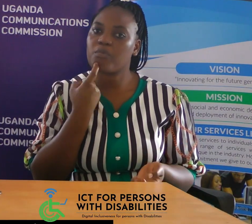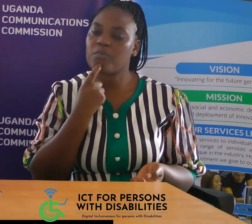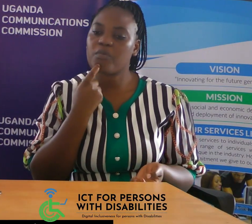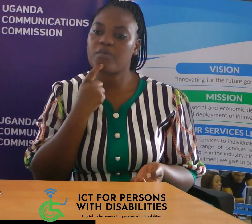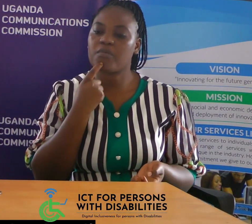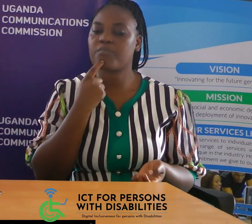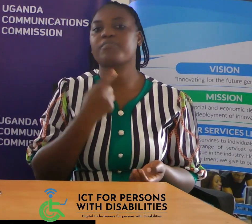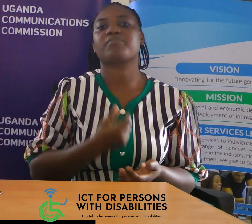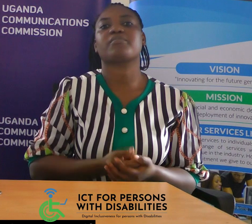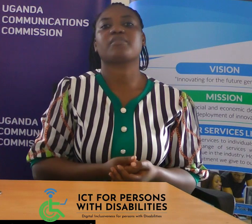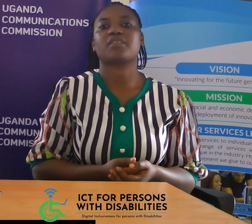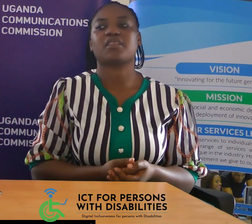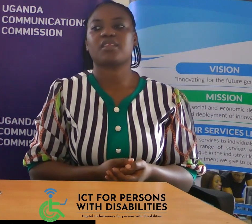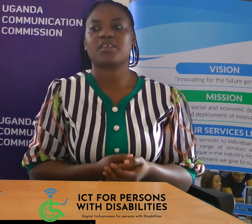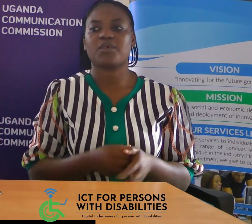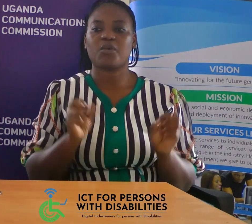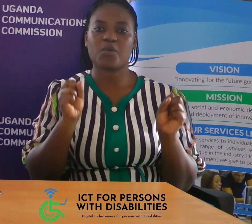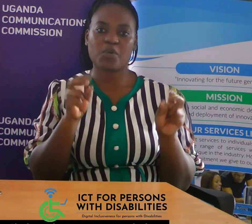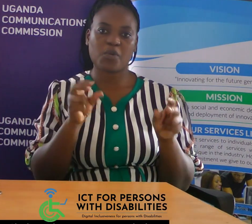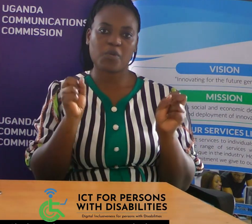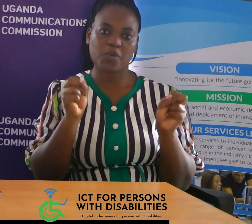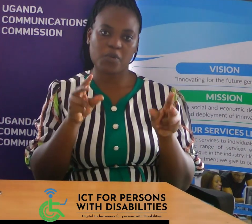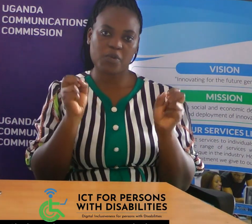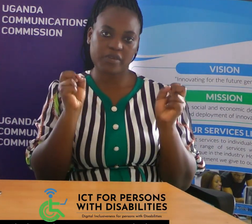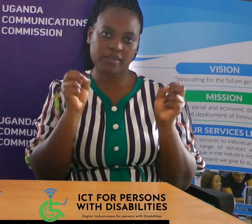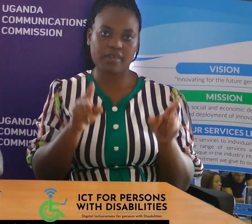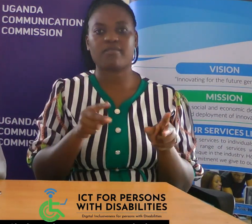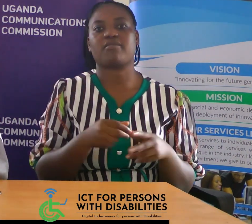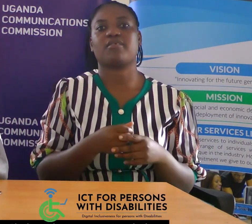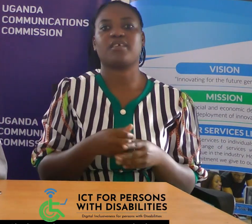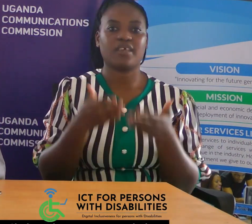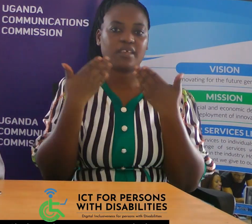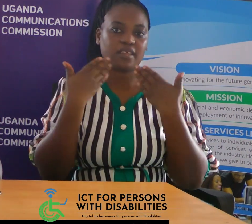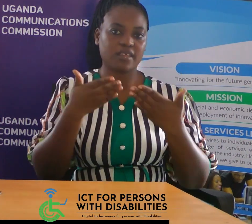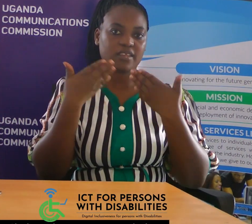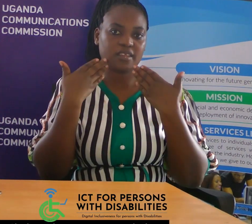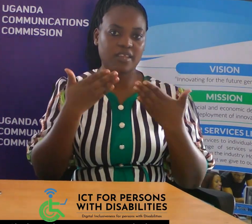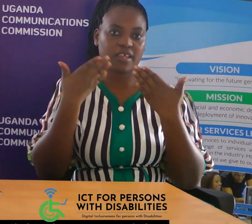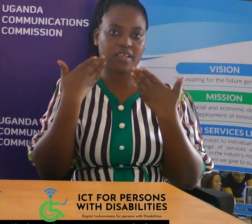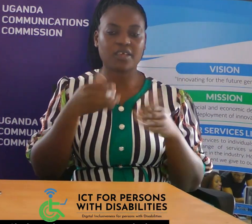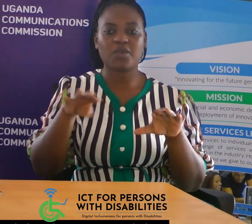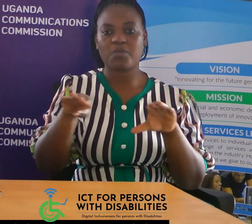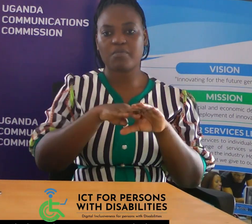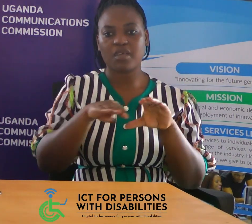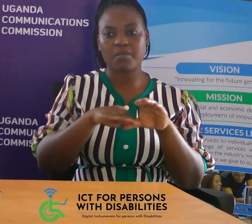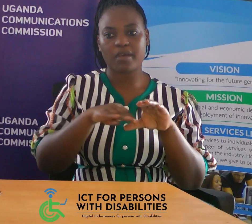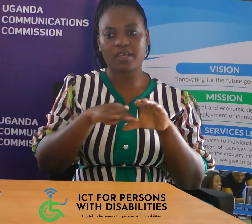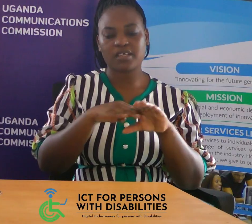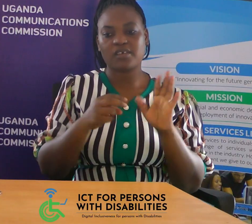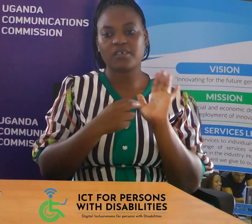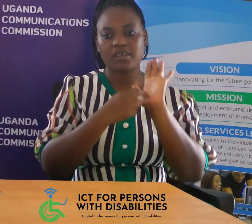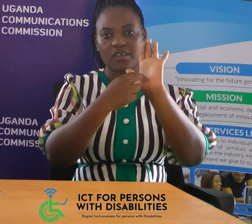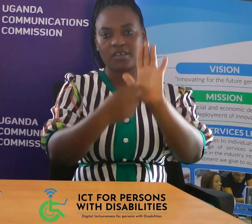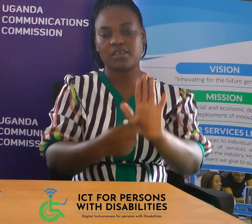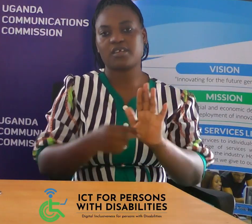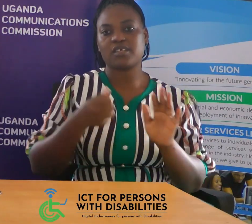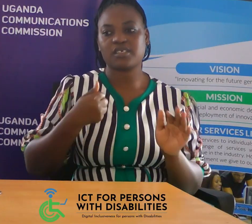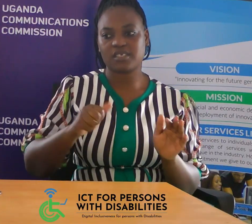Language interpreter to also introduce us, and then we continue diving into our training.